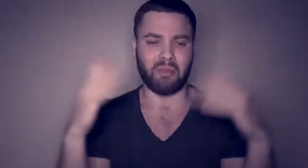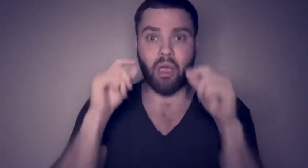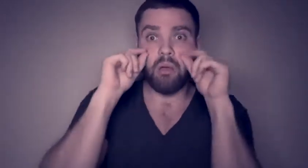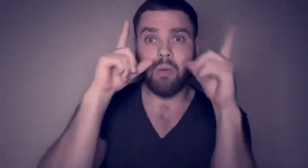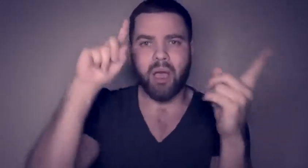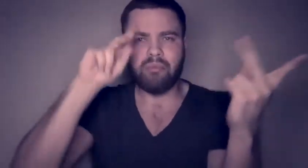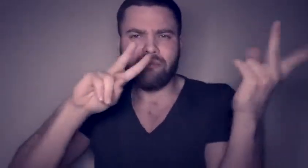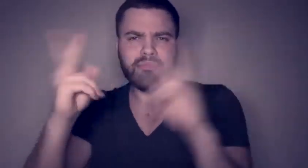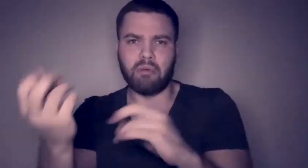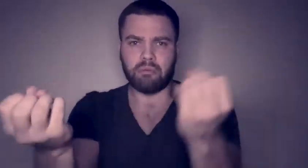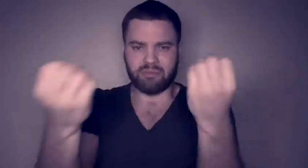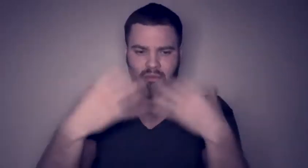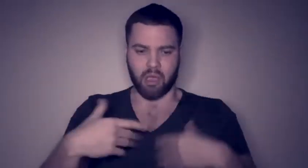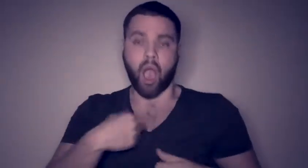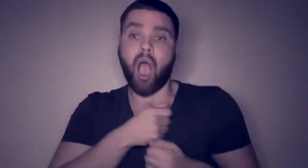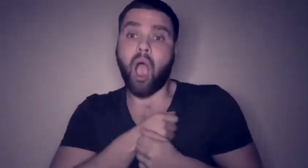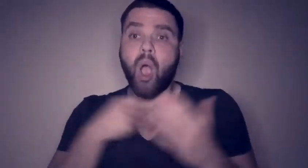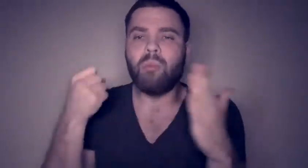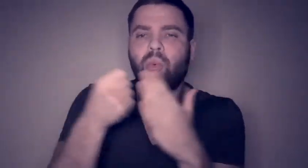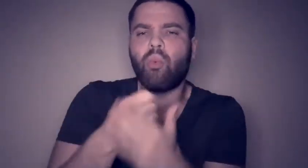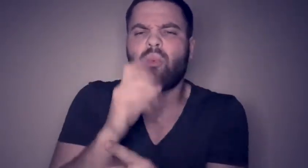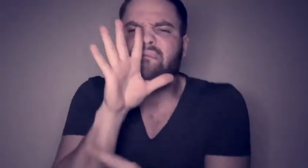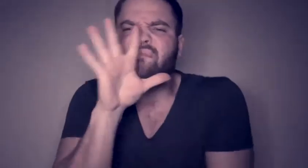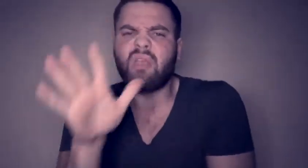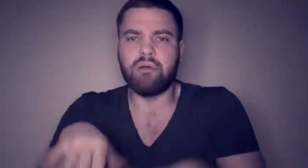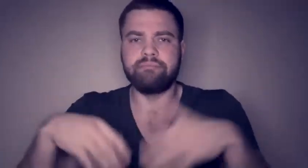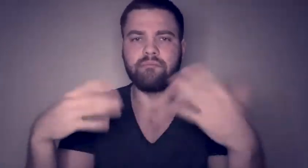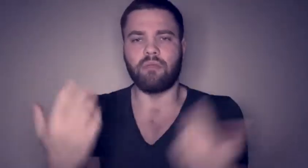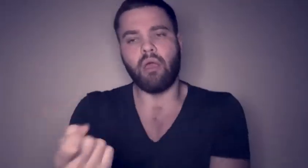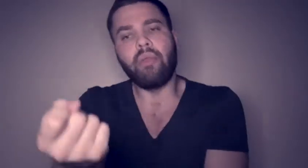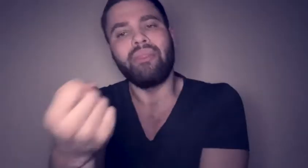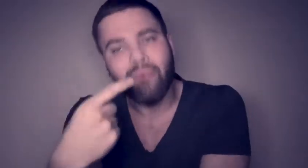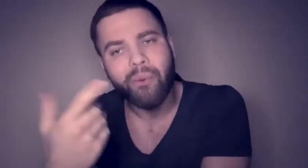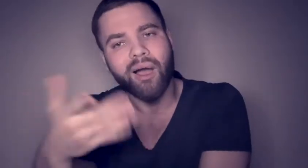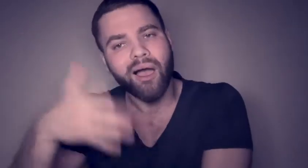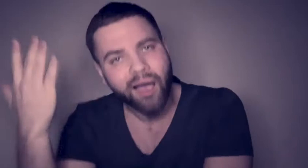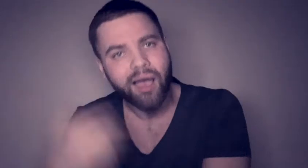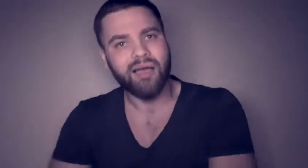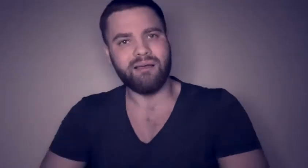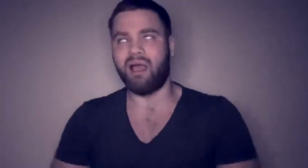and drop me love. To hate me crazy, shady, spit me out like hot wasabi. Lick